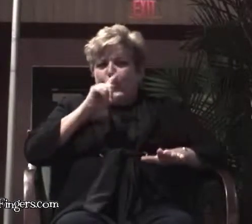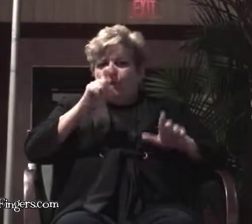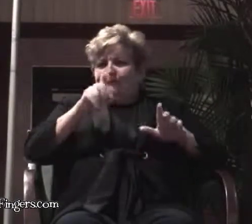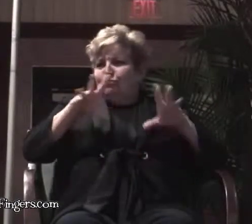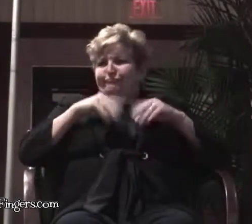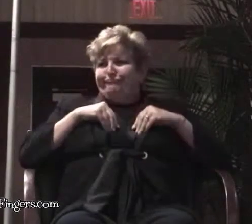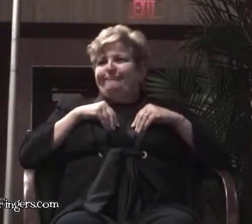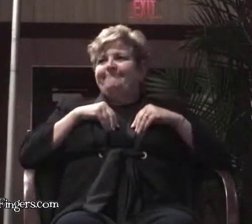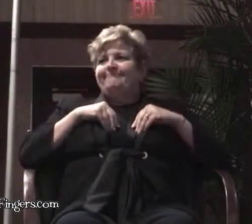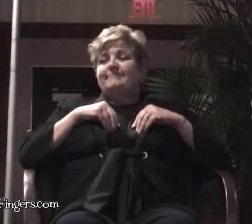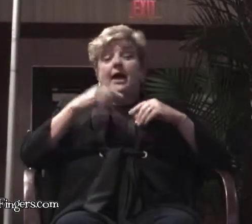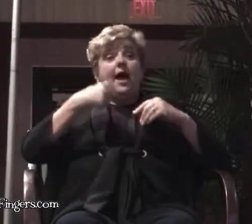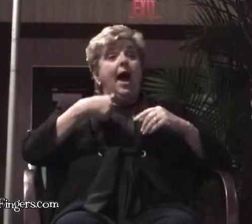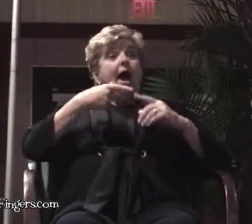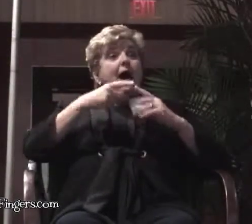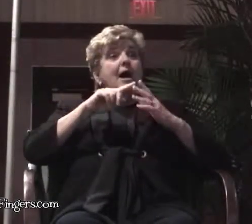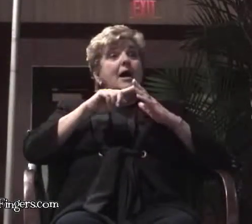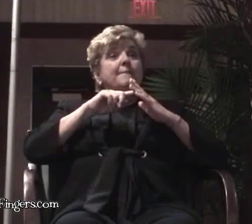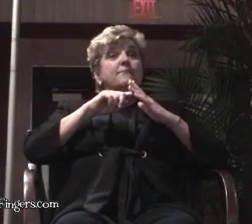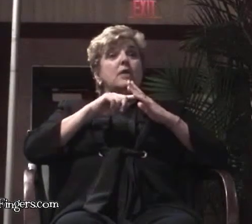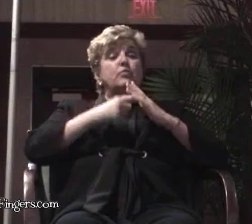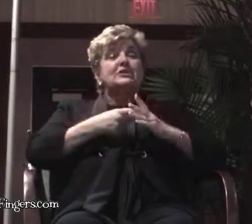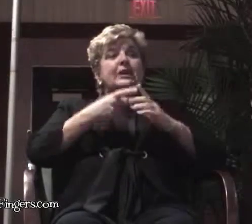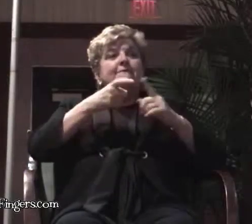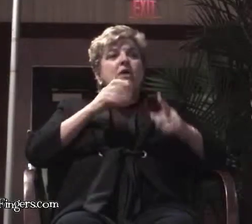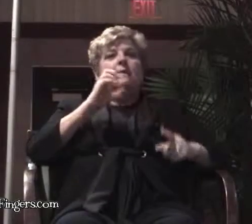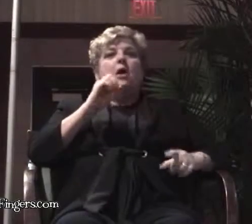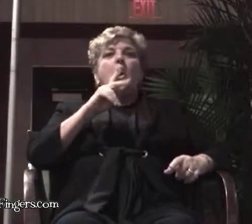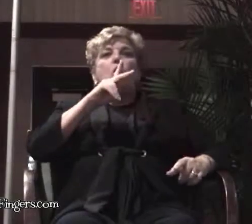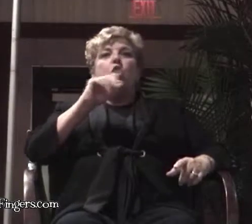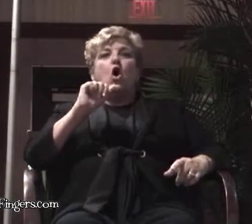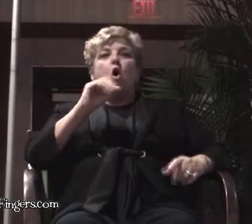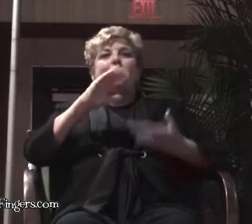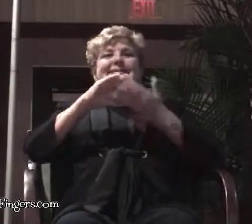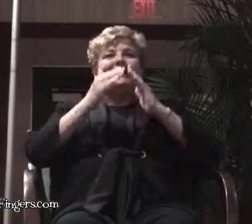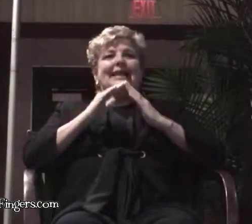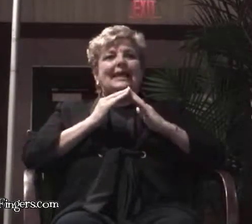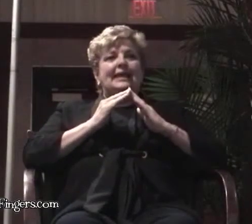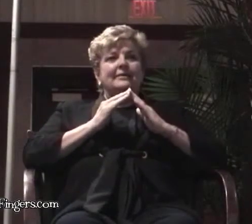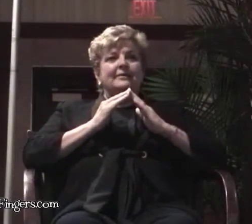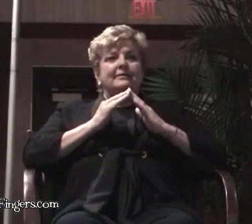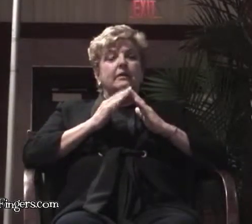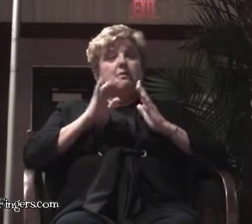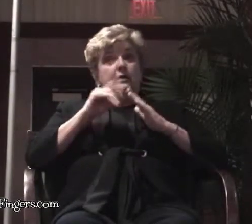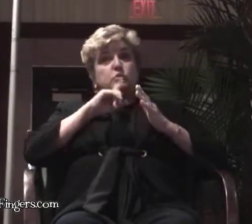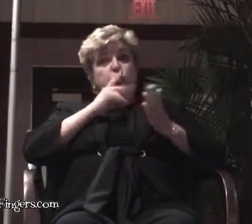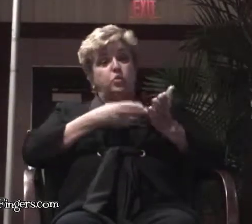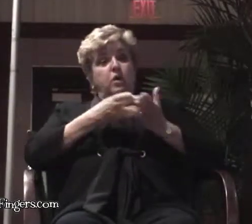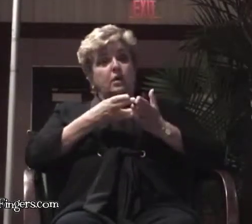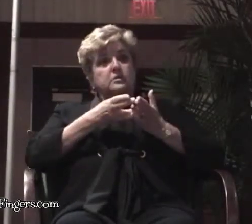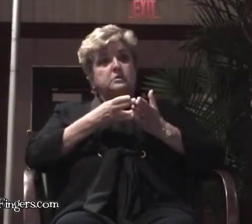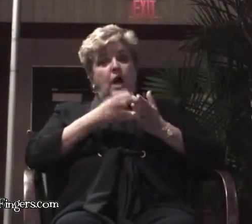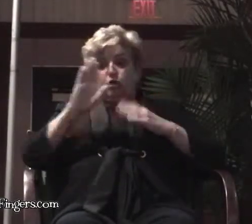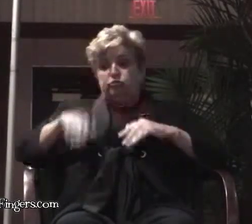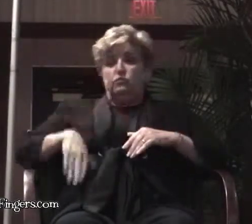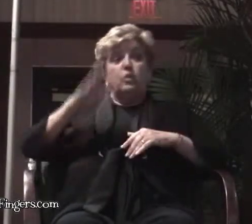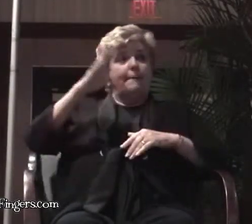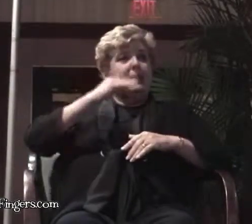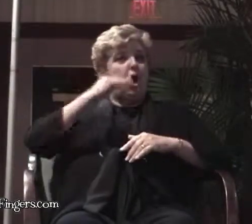I'm originally from Oklahoma City, and I come by this perspective honestly because I grew up in a home that was